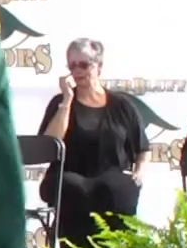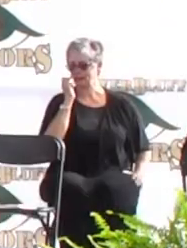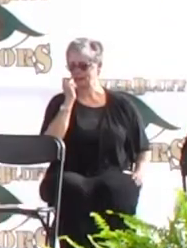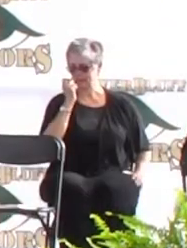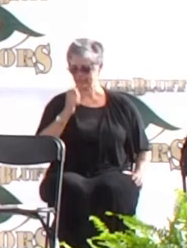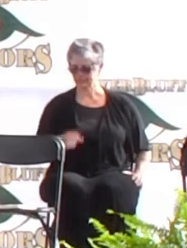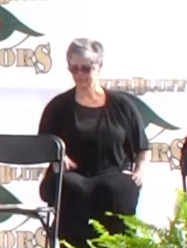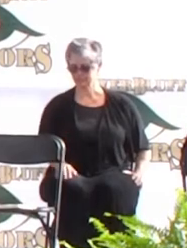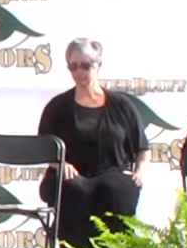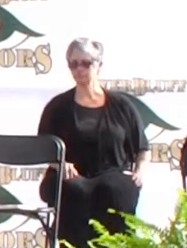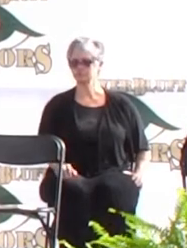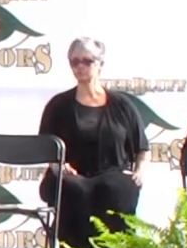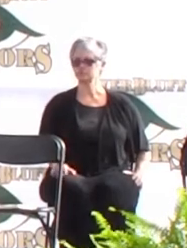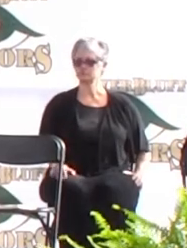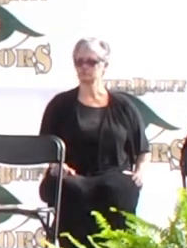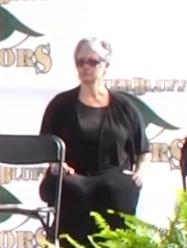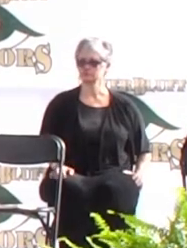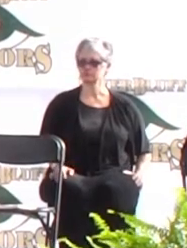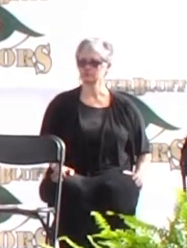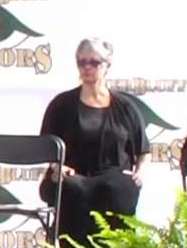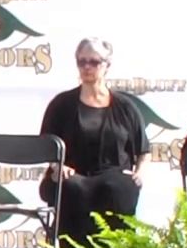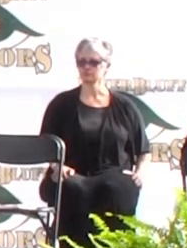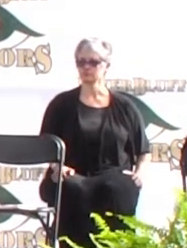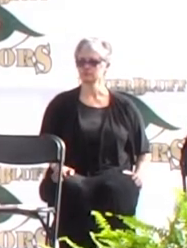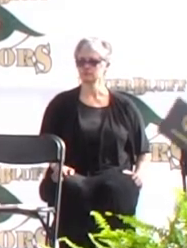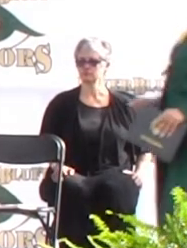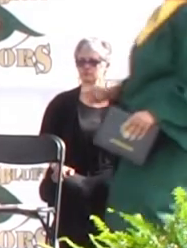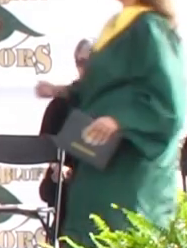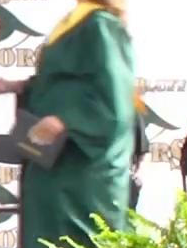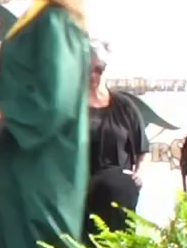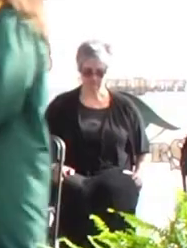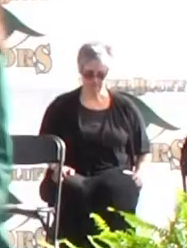graduate. Olivia Carroll Allen, honor graduate.